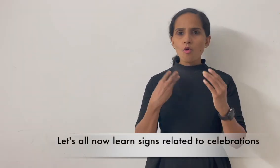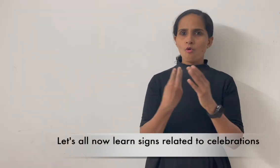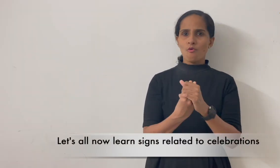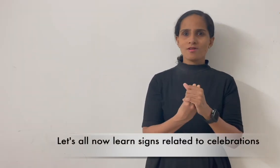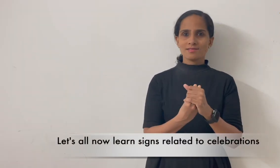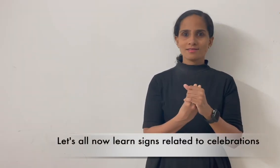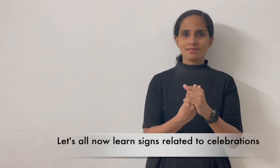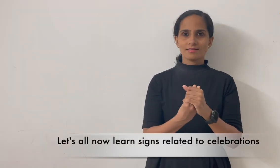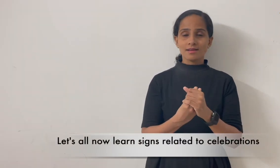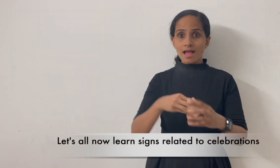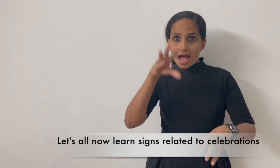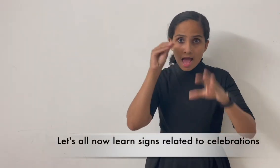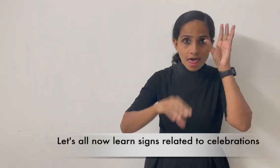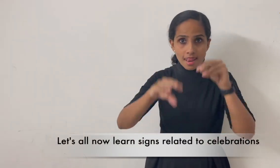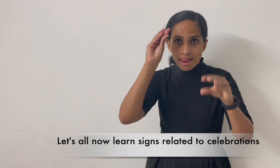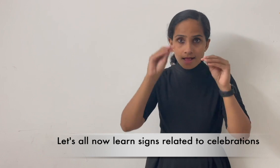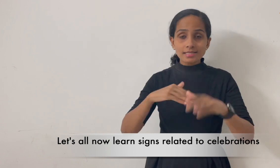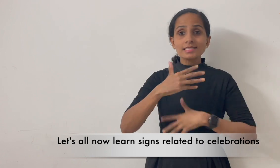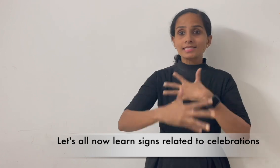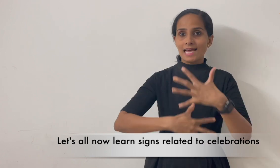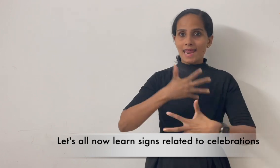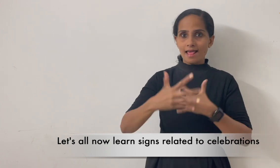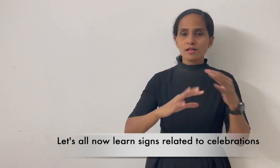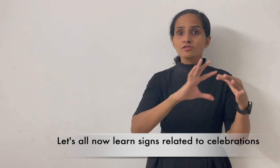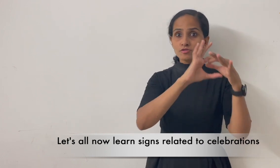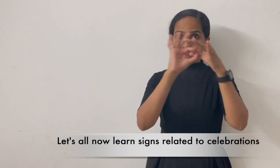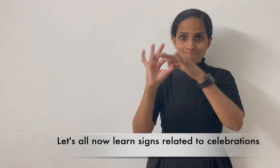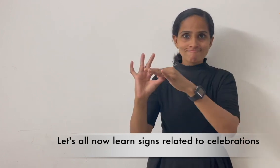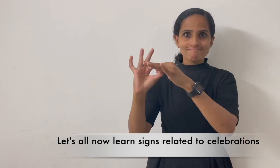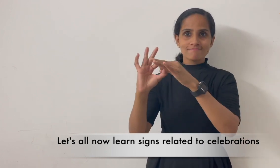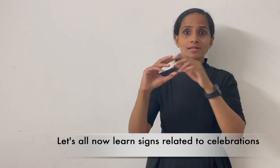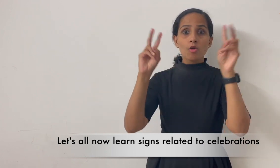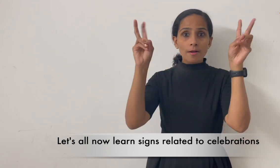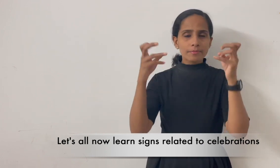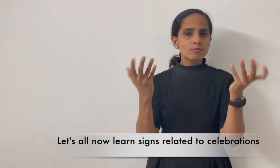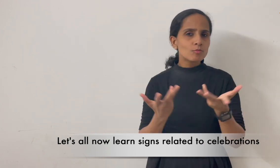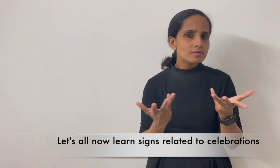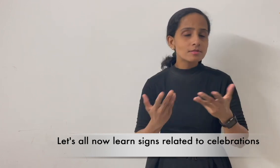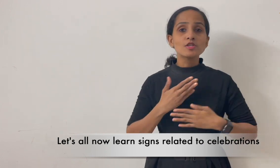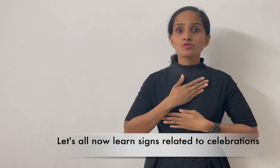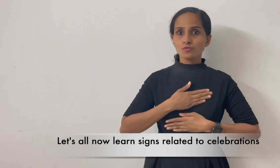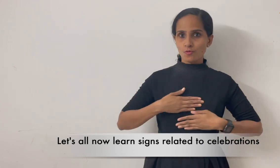Let's all now learn signs related to celebrations.